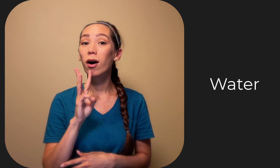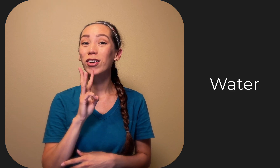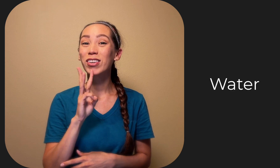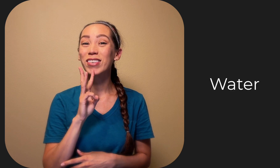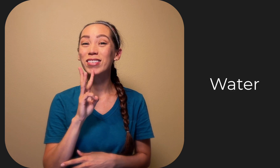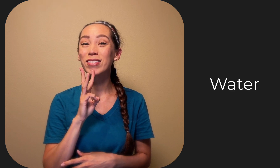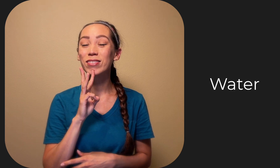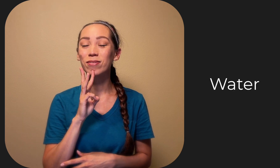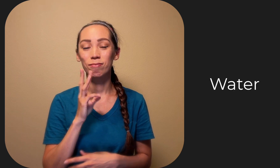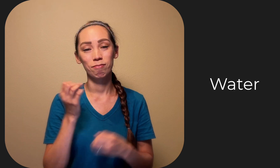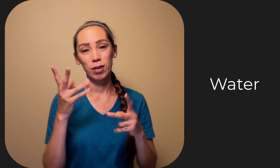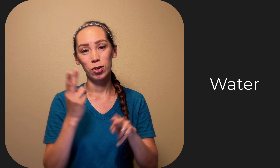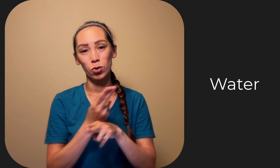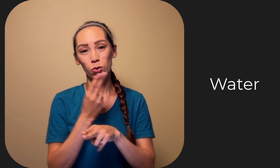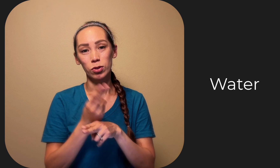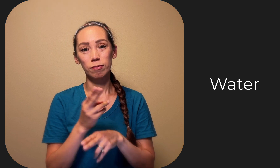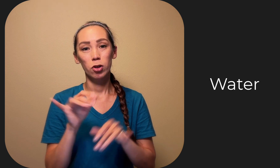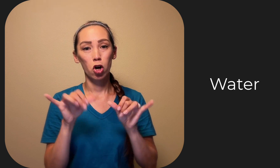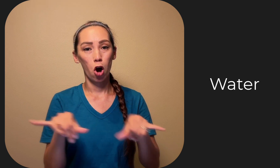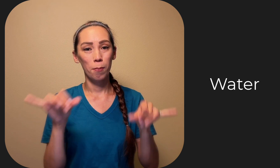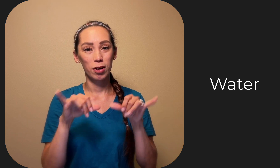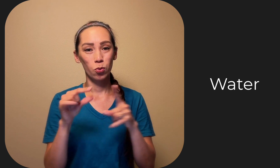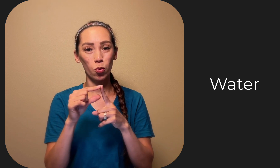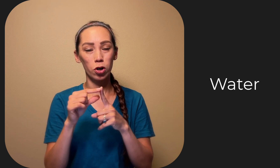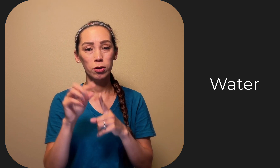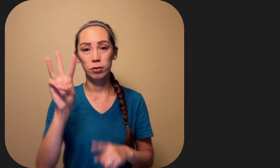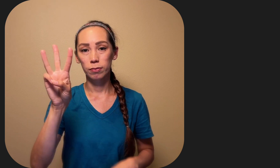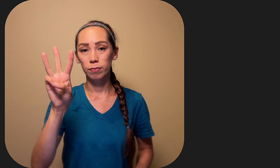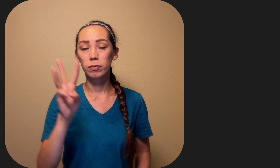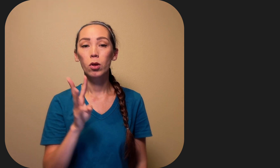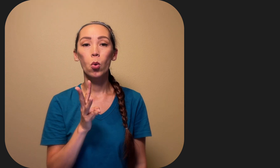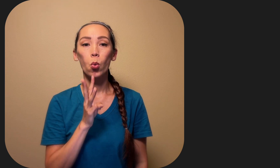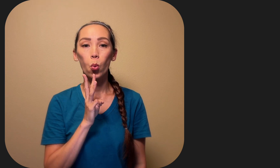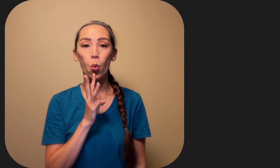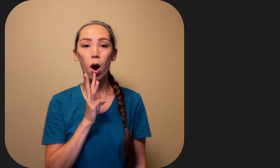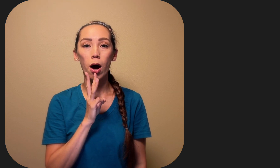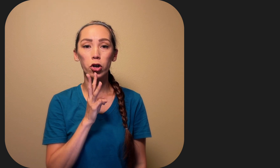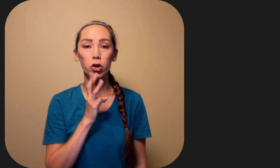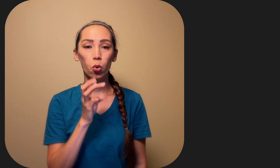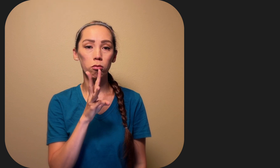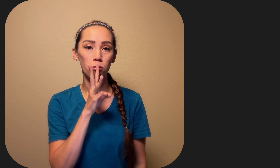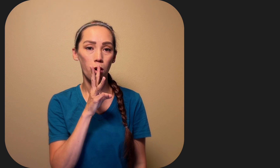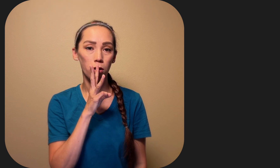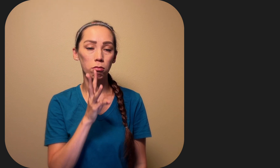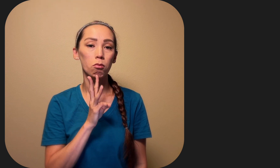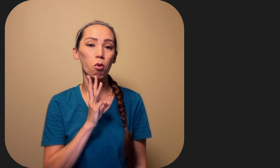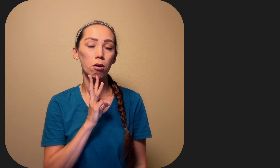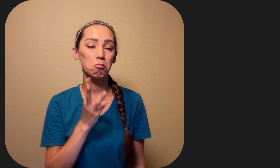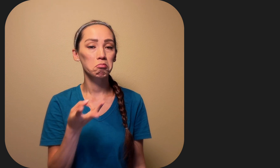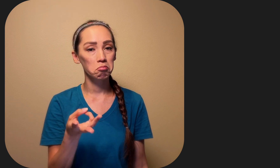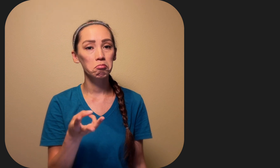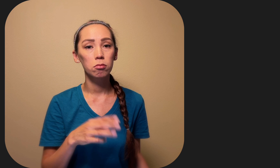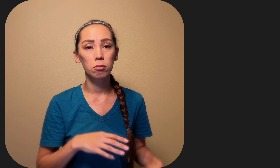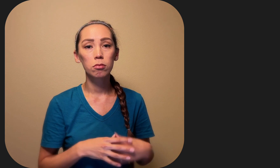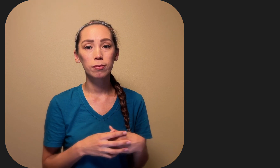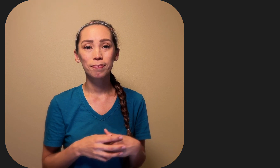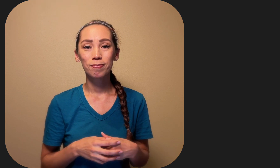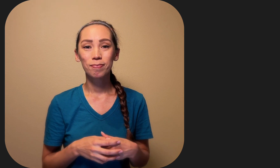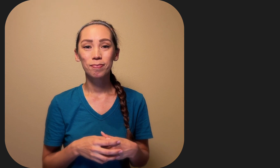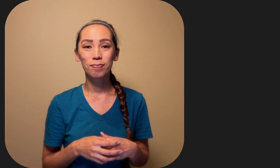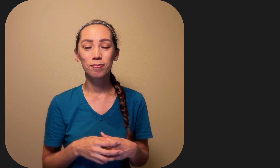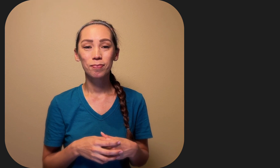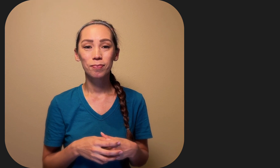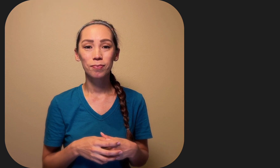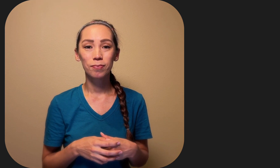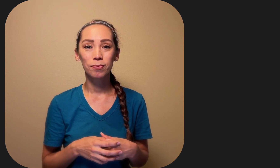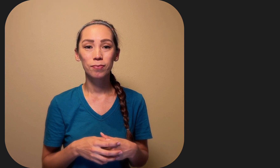Next is water. You take your W, very common word, and just tap right underneath your lips or onto your chin.